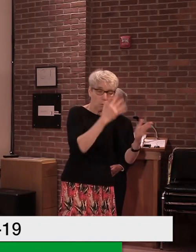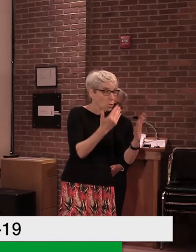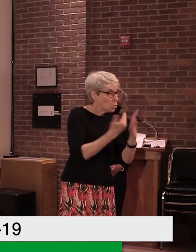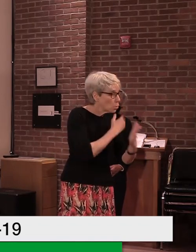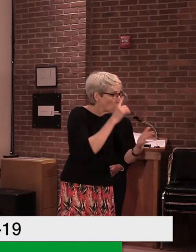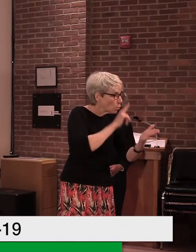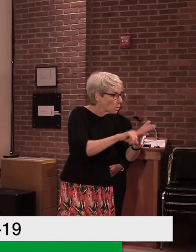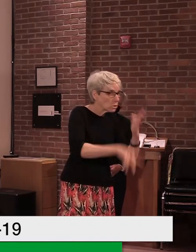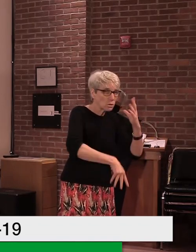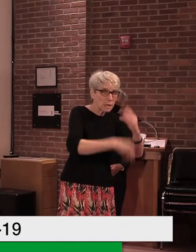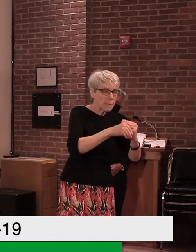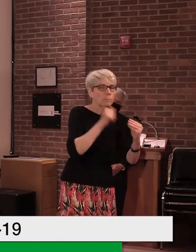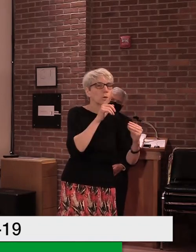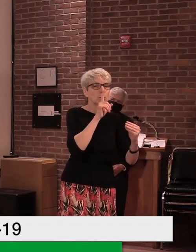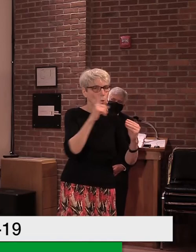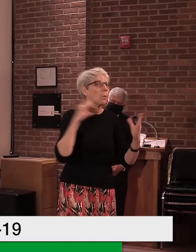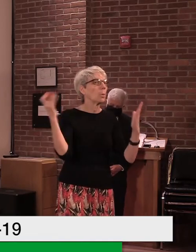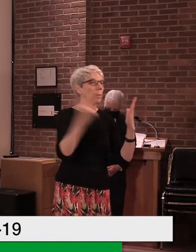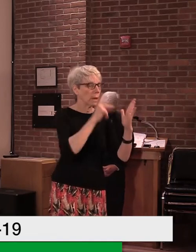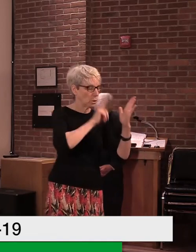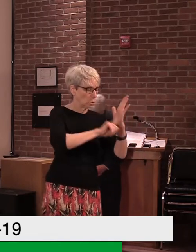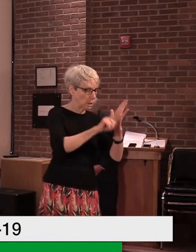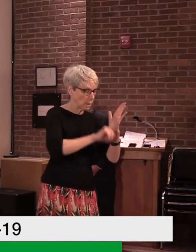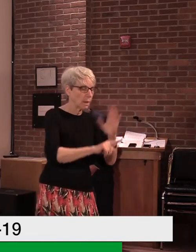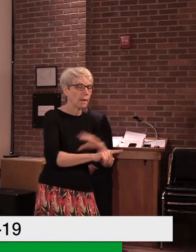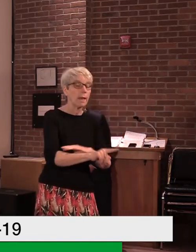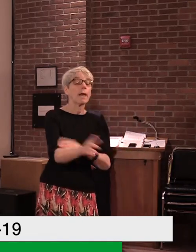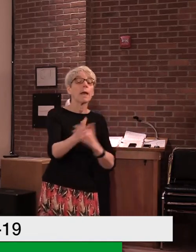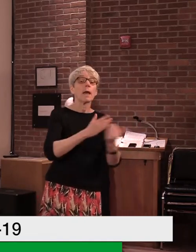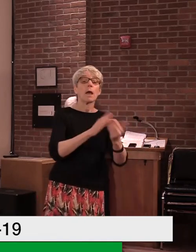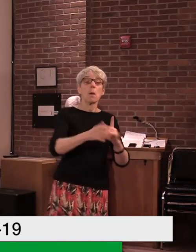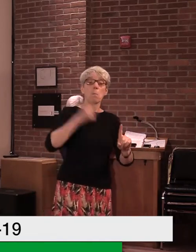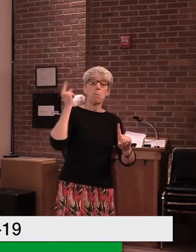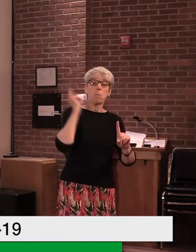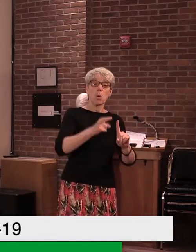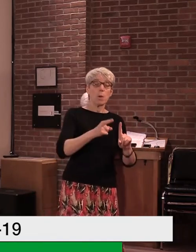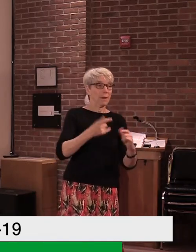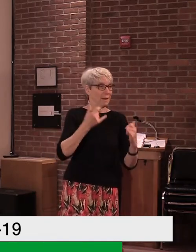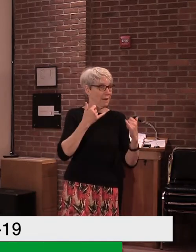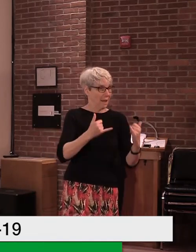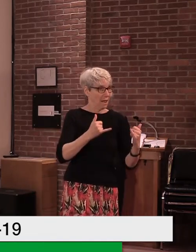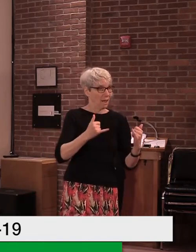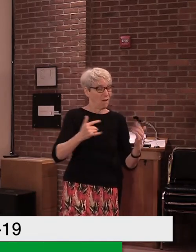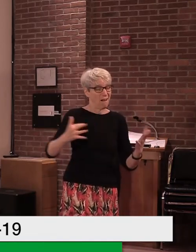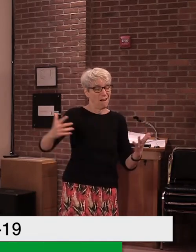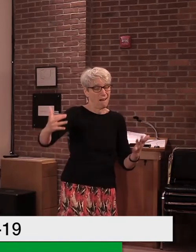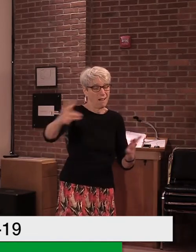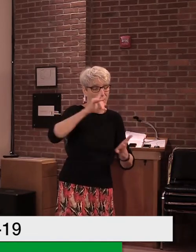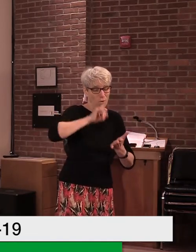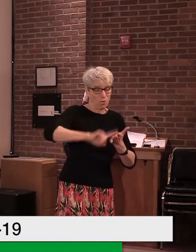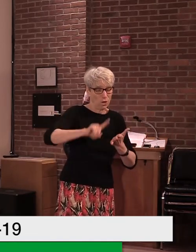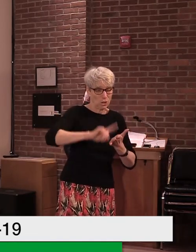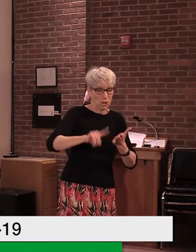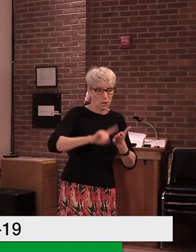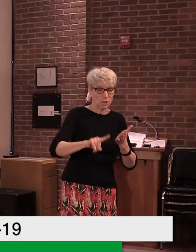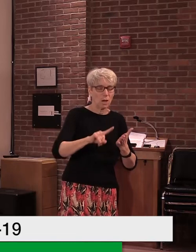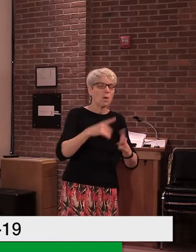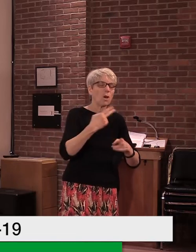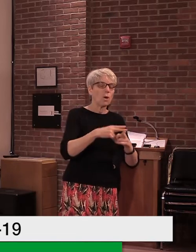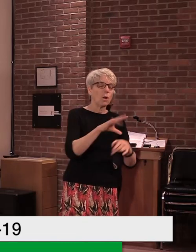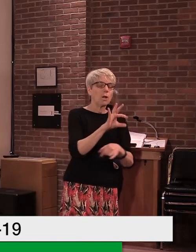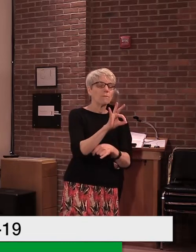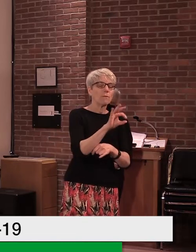to emphasize as a sort of theme is we know enough about what are called fomites, which are just, you